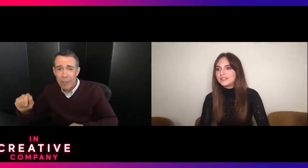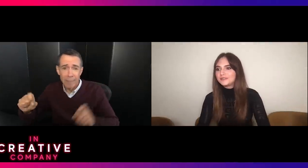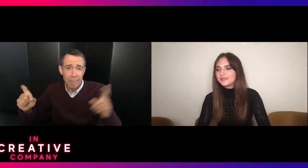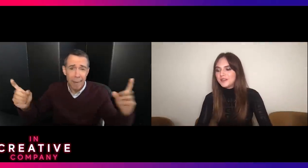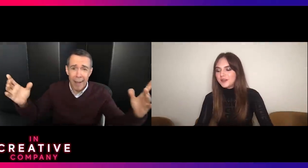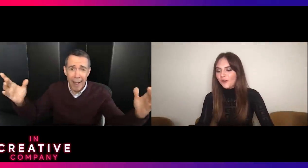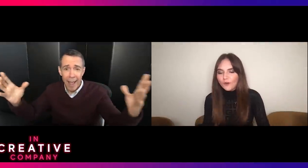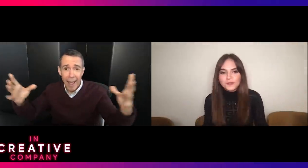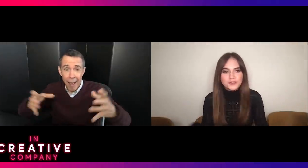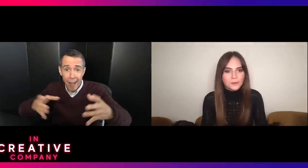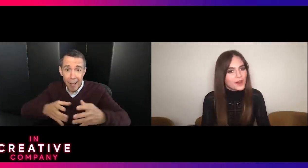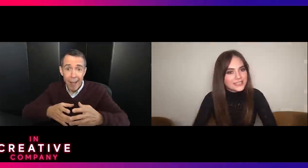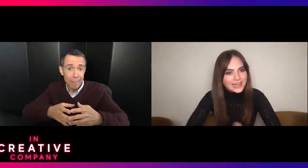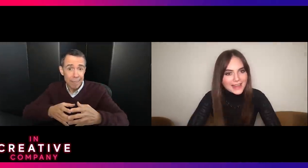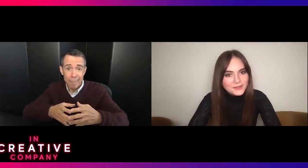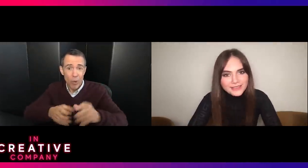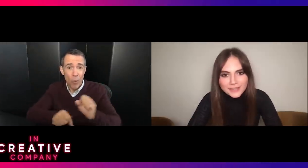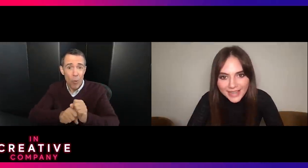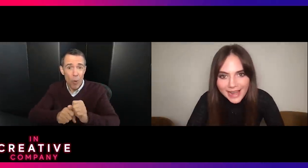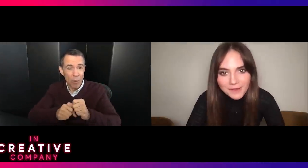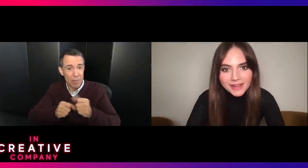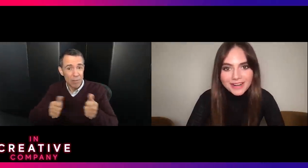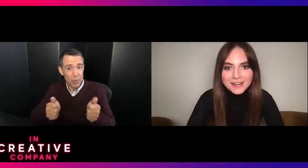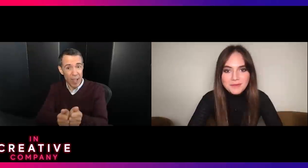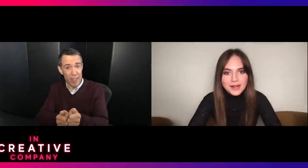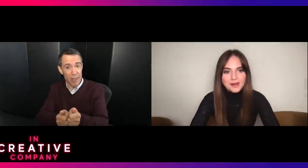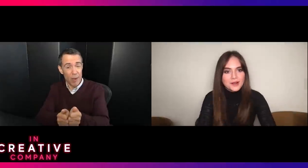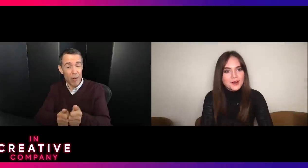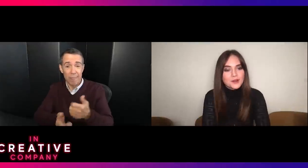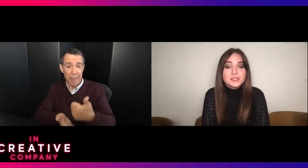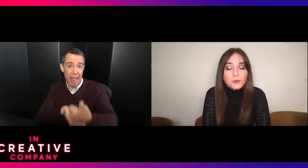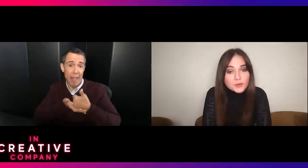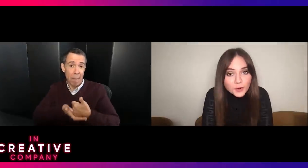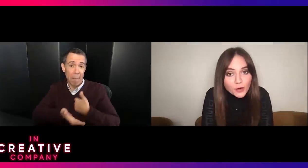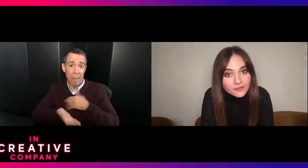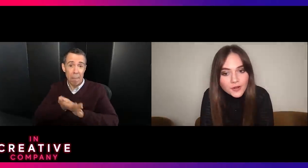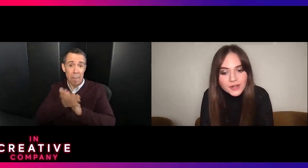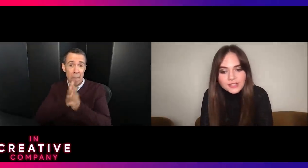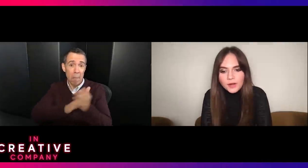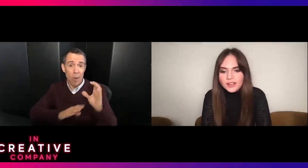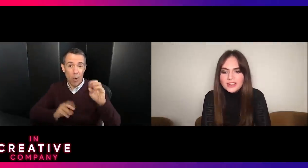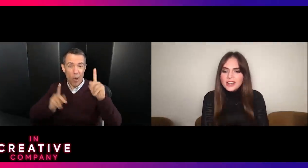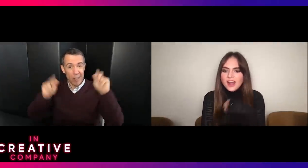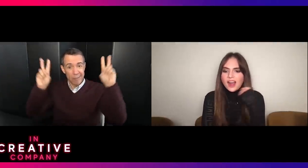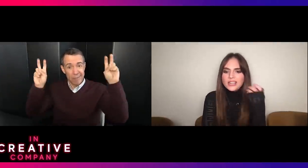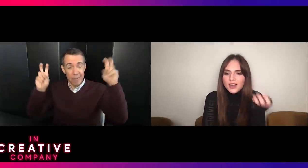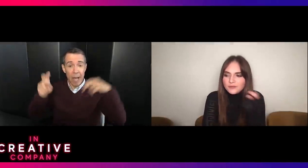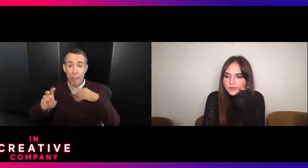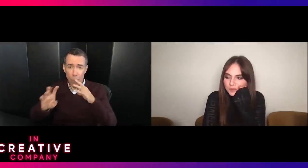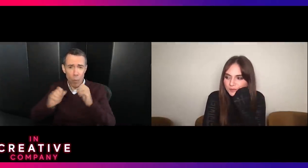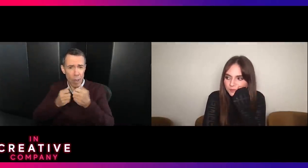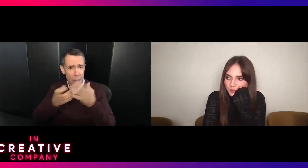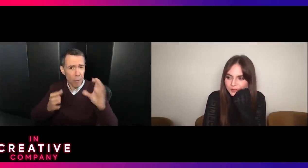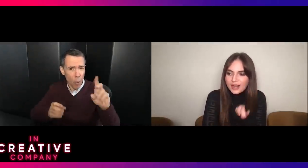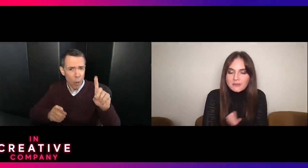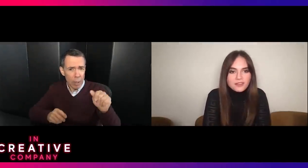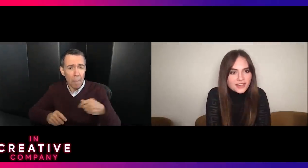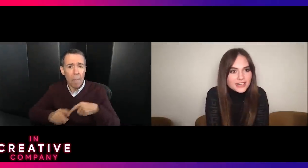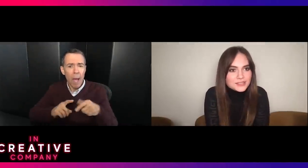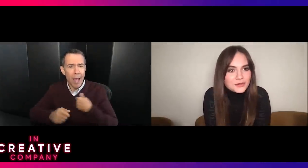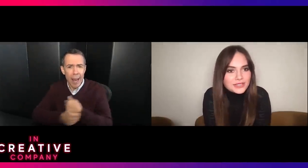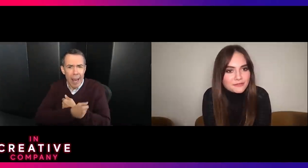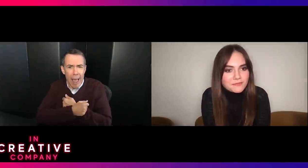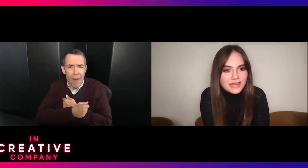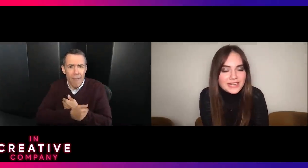we kind of all just worked together, and they really helped me kind of become a coder. I spoke to a lot of coders, but I loved portraying